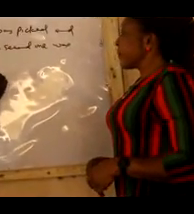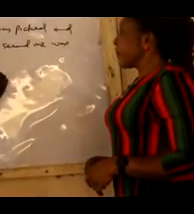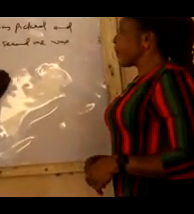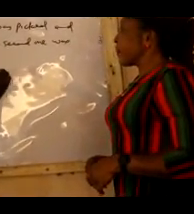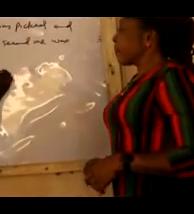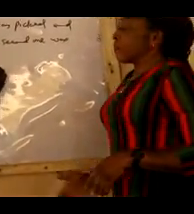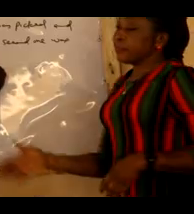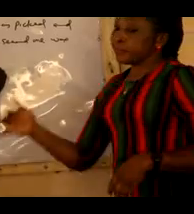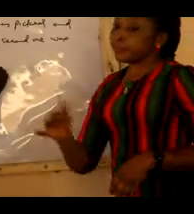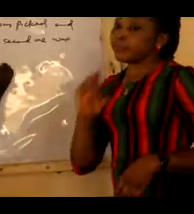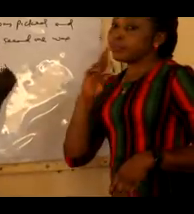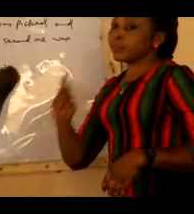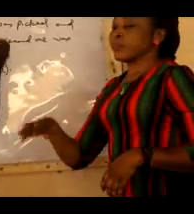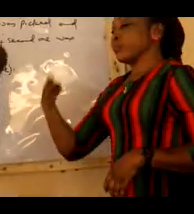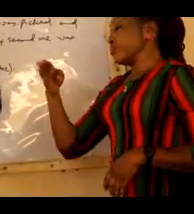blue.